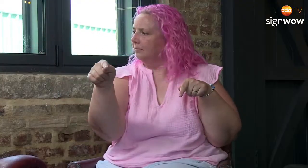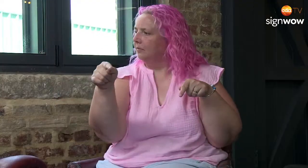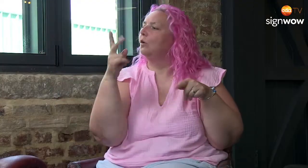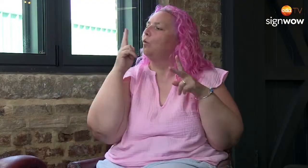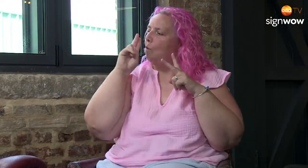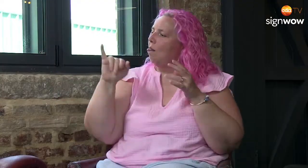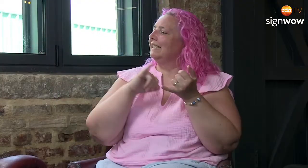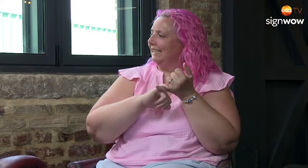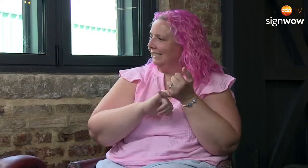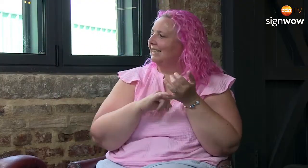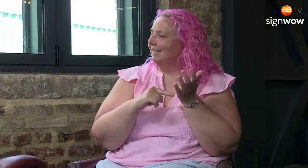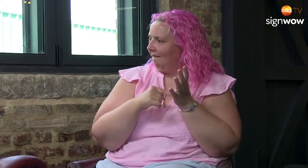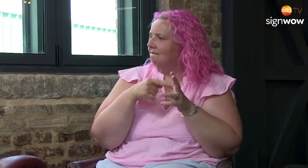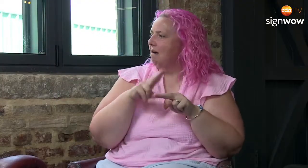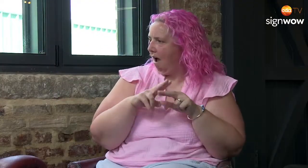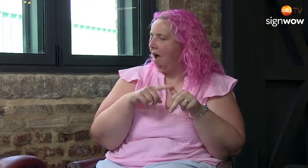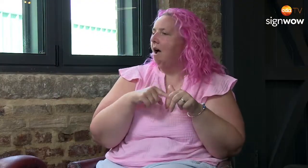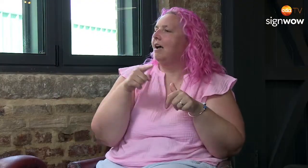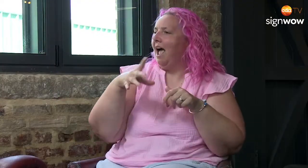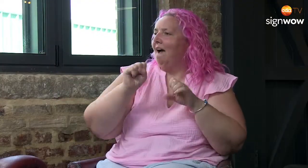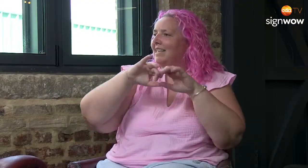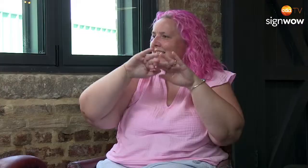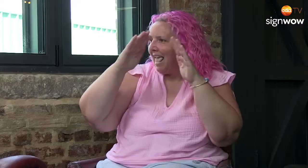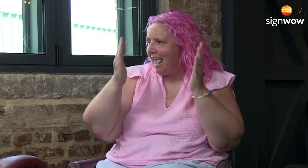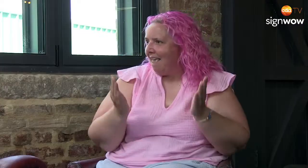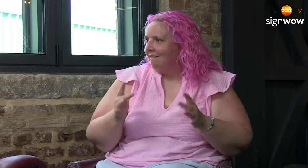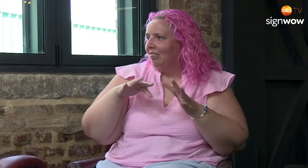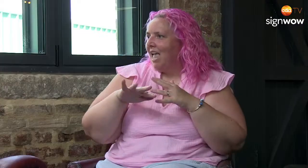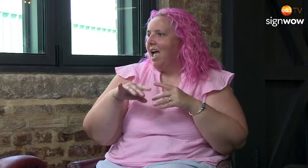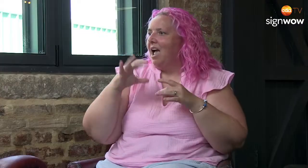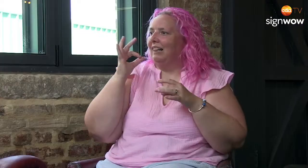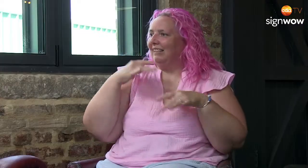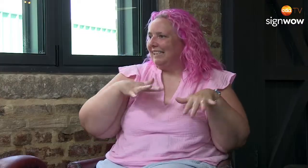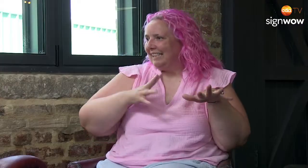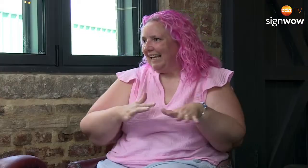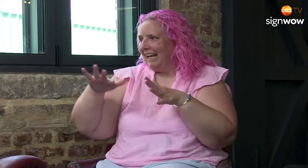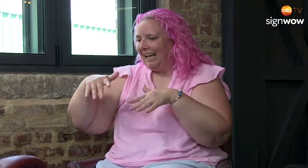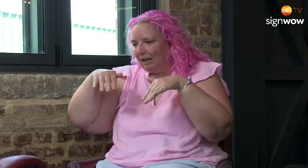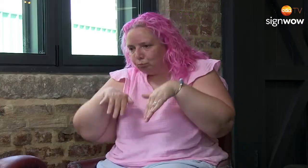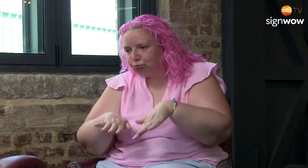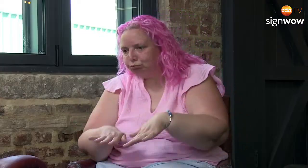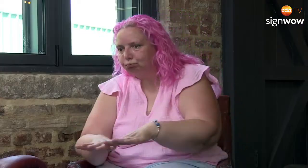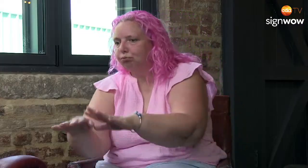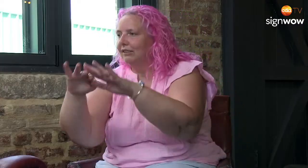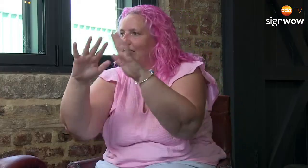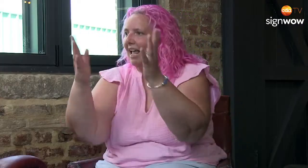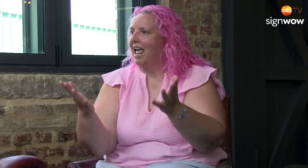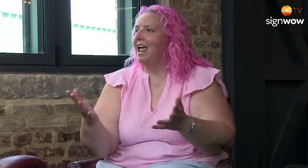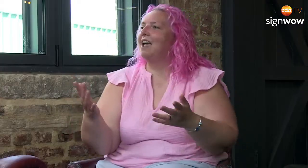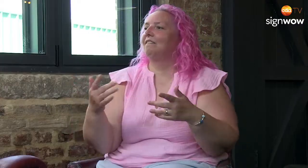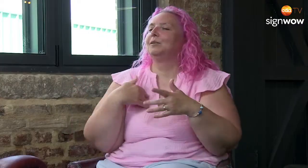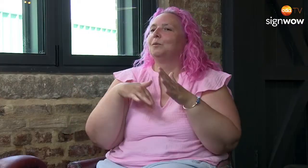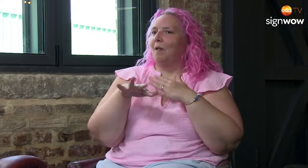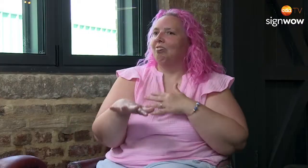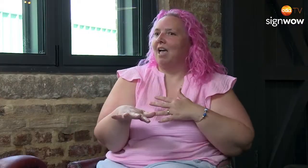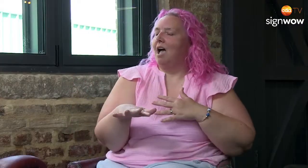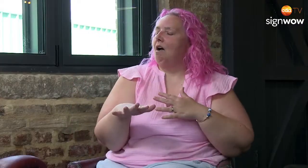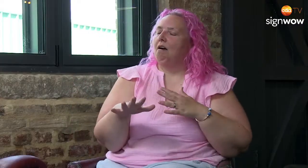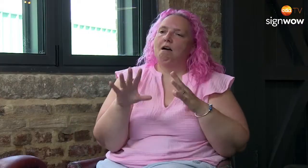so similar there. And that's what Staffa looks like. And they have caves inside where the sea will wash into the